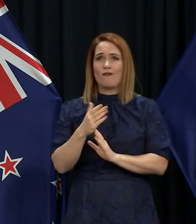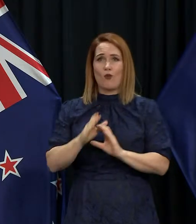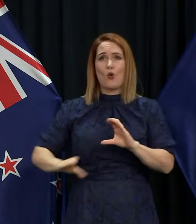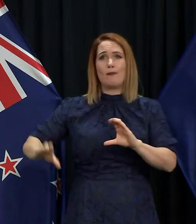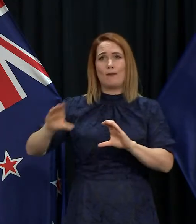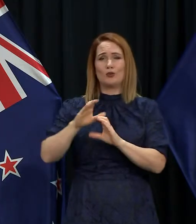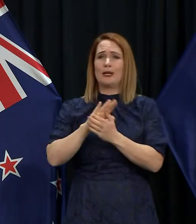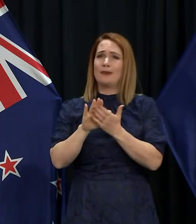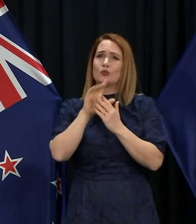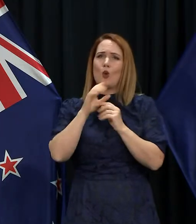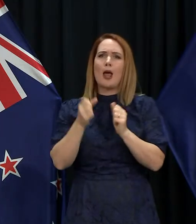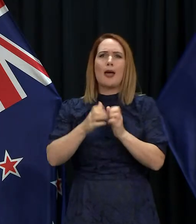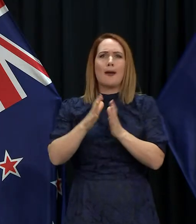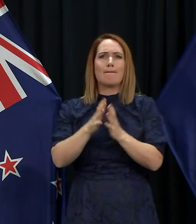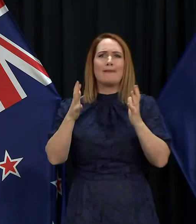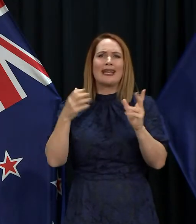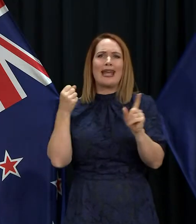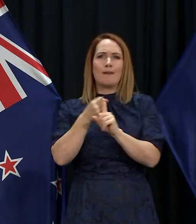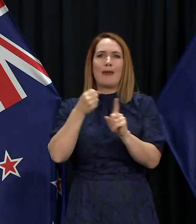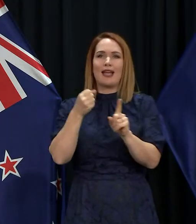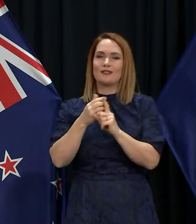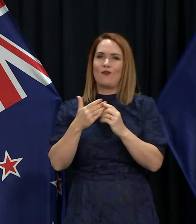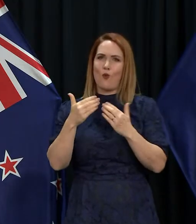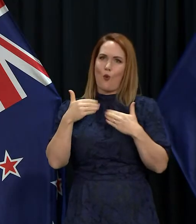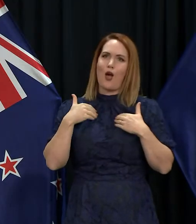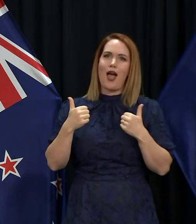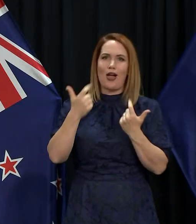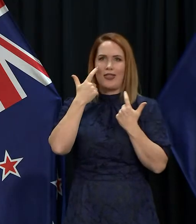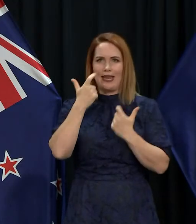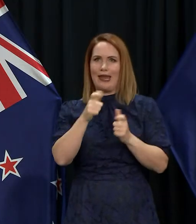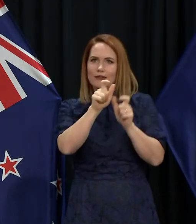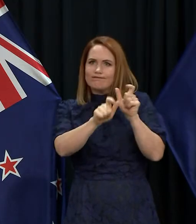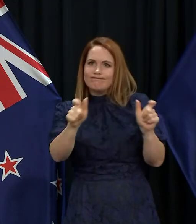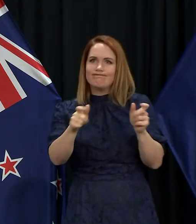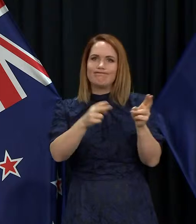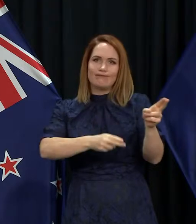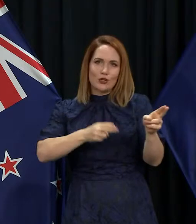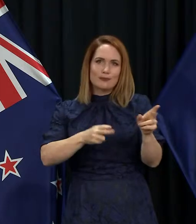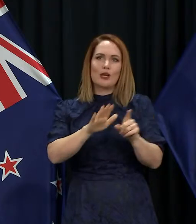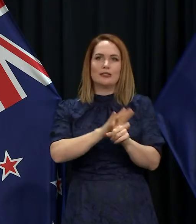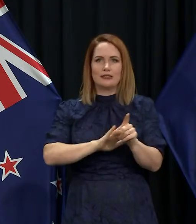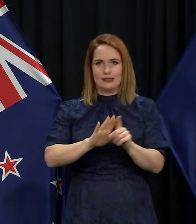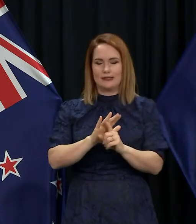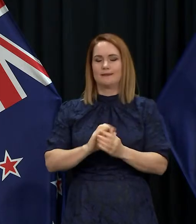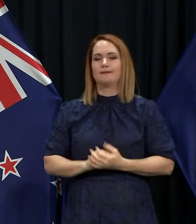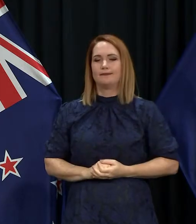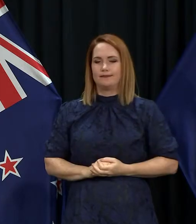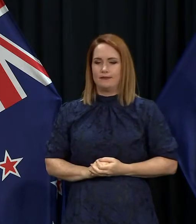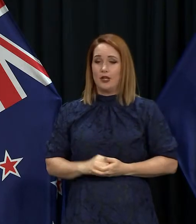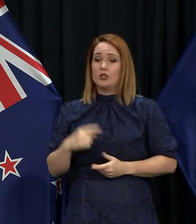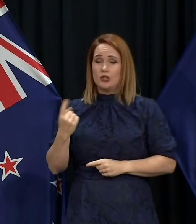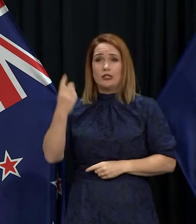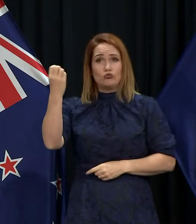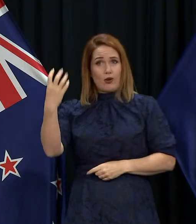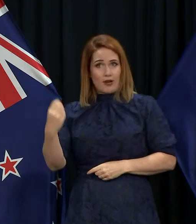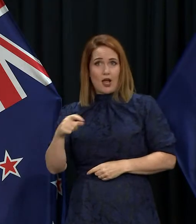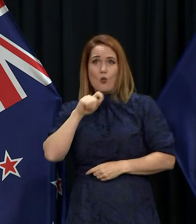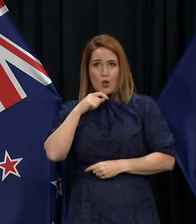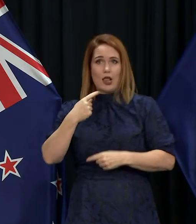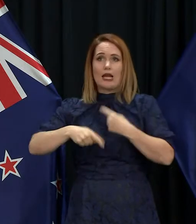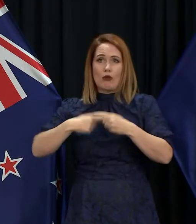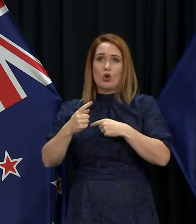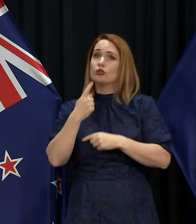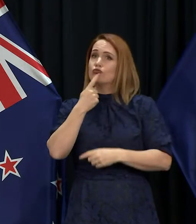make a huge difference to our healthcare workers. While we remain at red, other COVID measures obviously